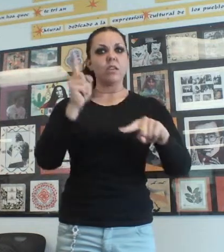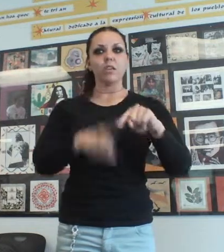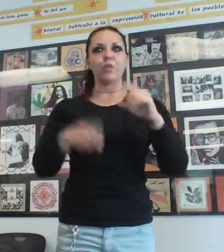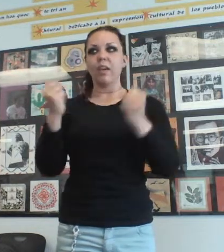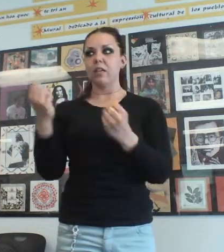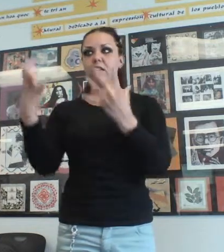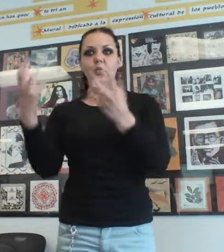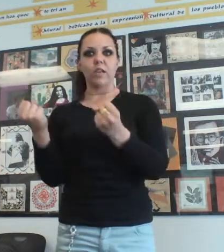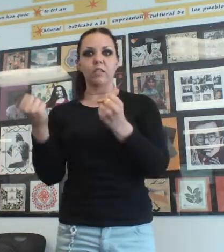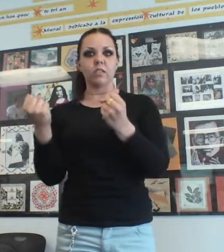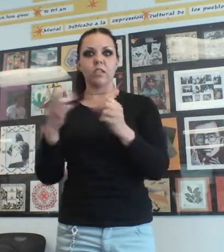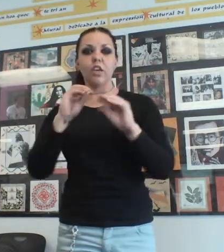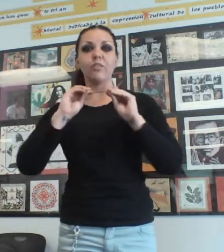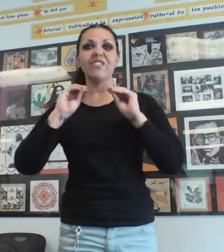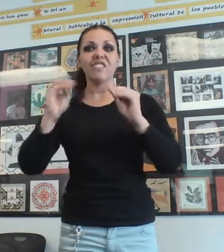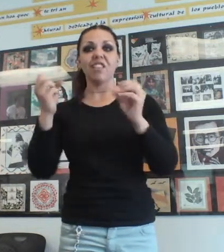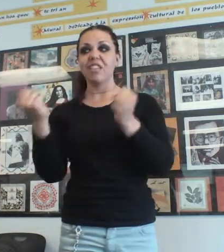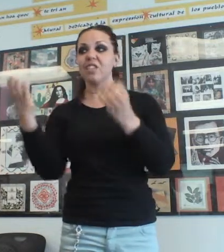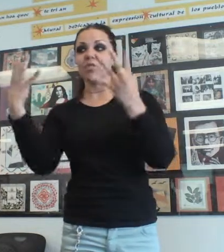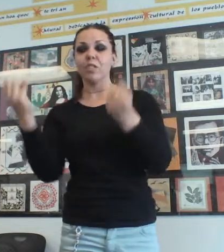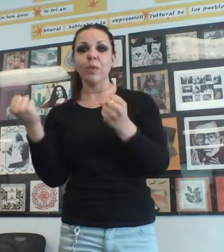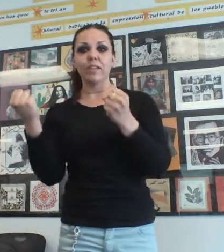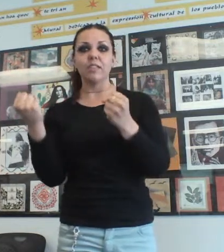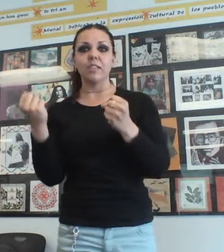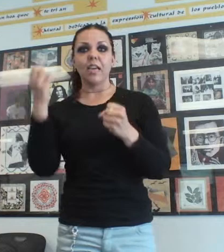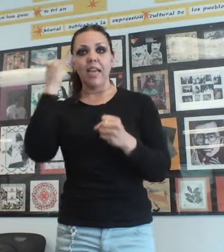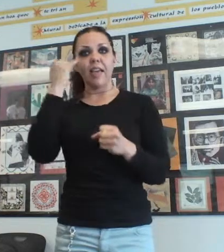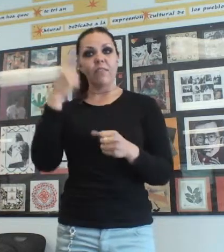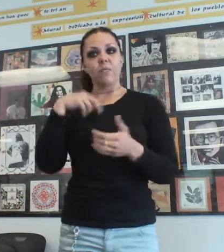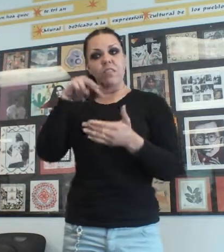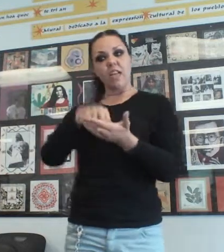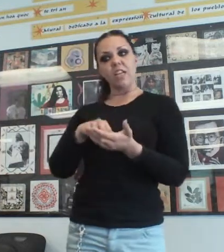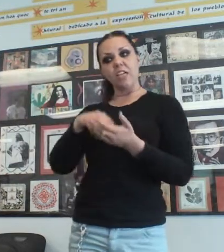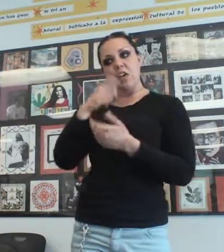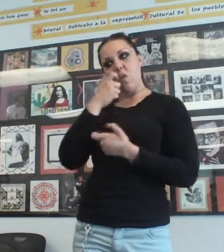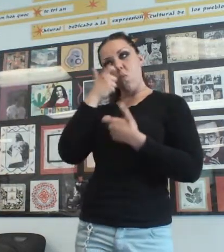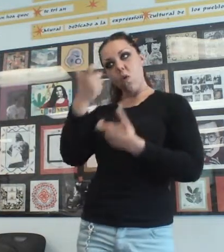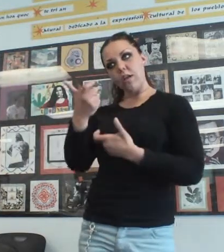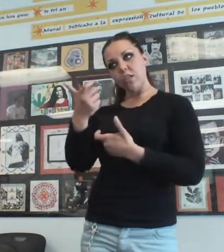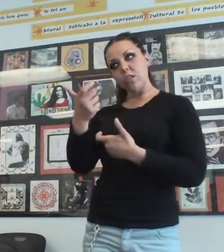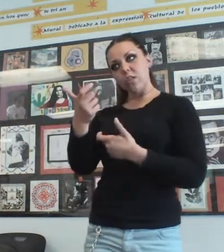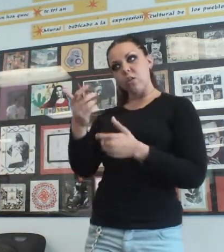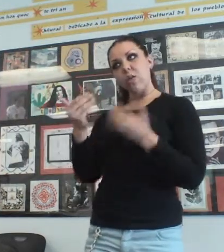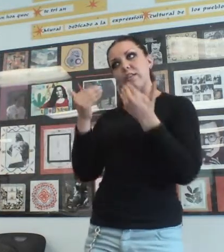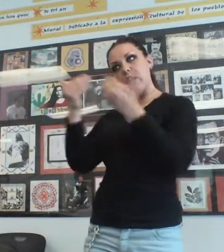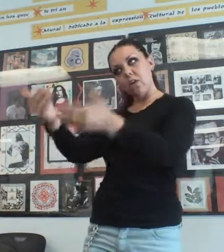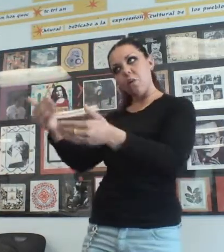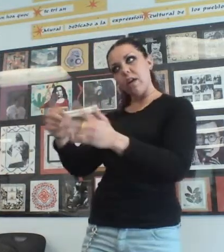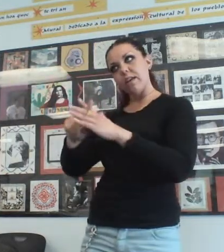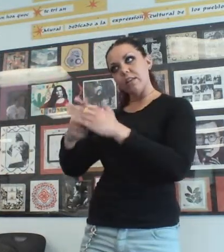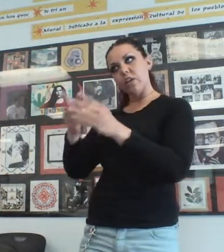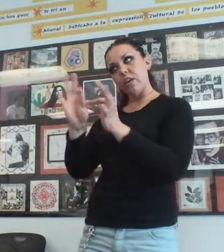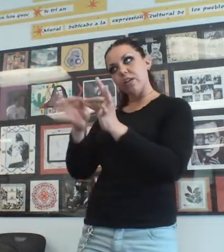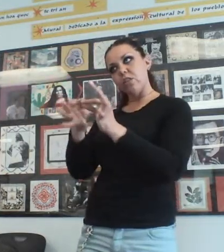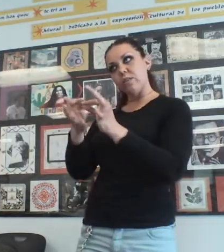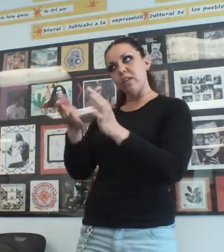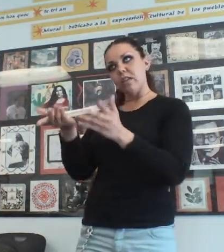So if I'm standing here watching you, and I go, all right, come on, go ahead, start interpreting. And you're like, I'll